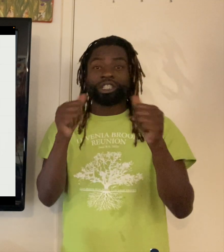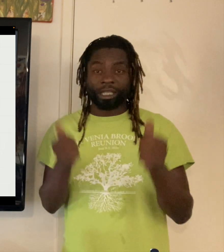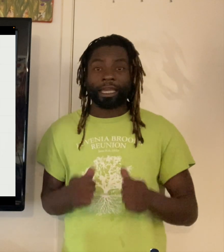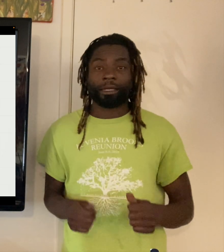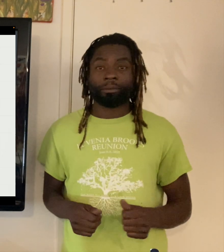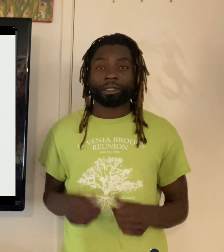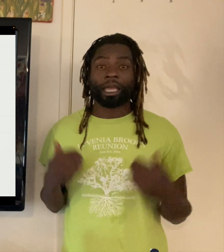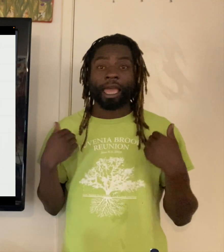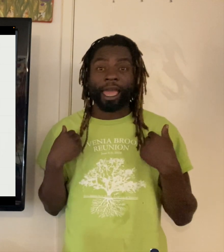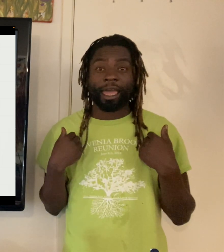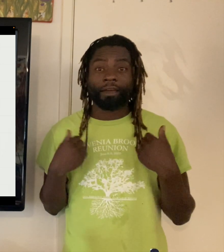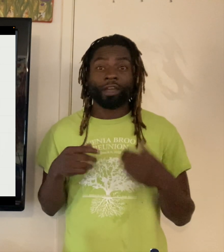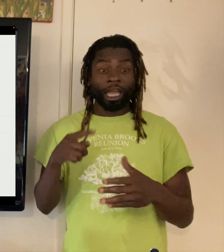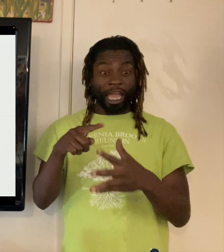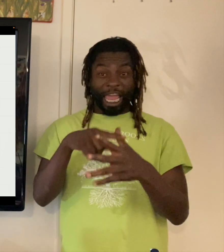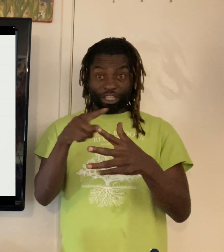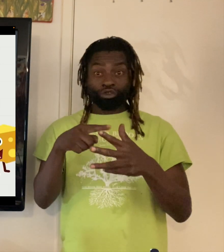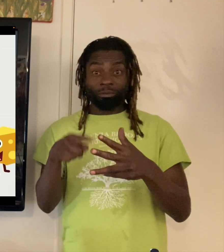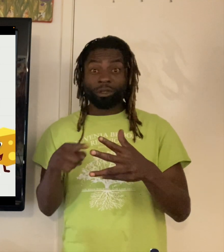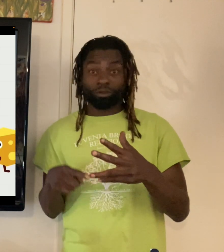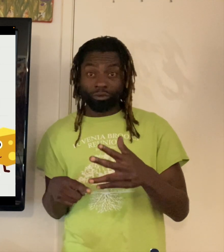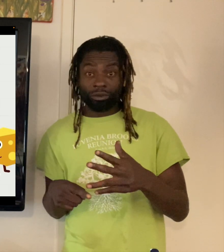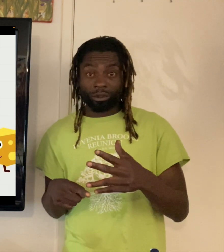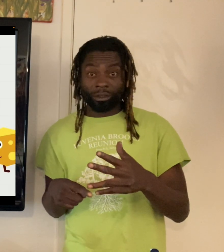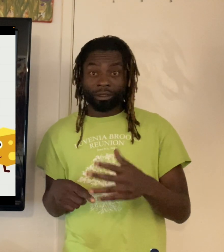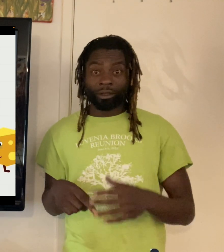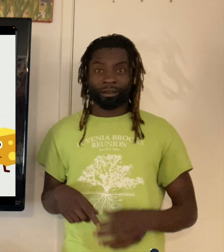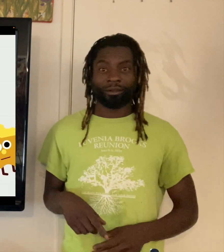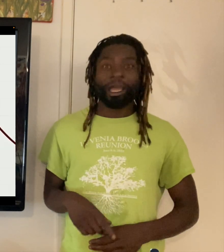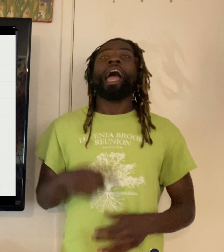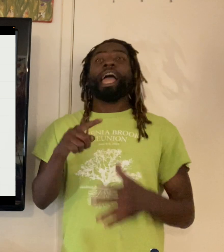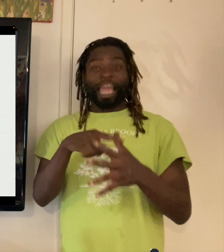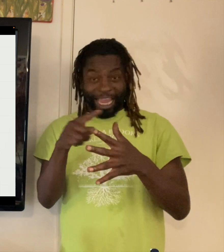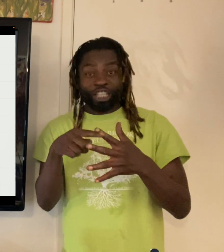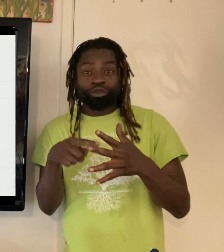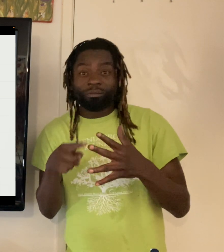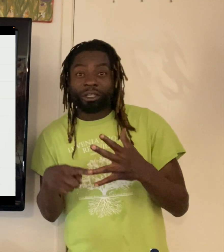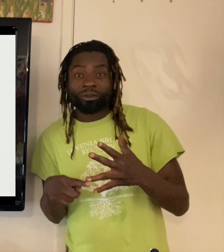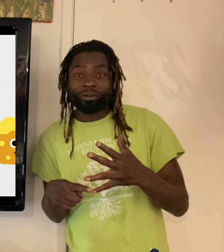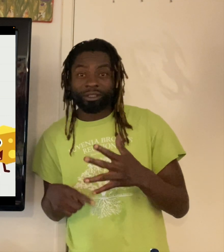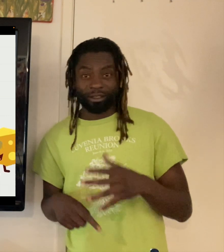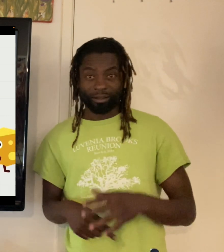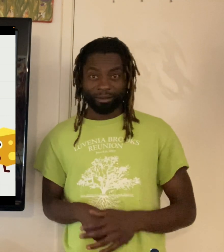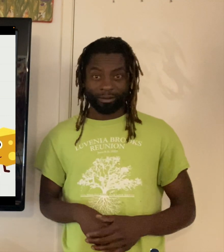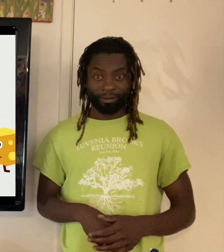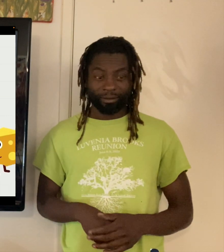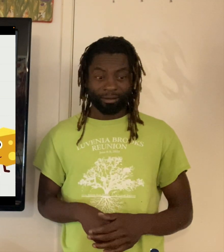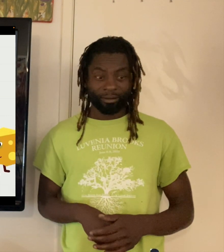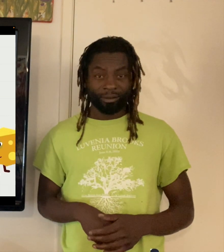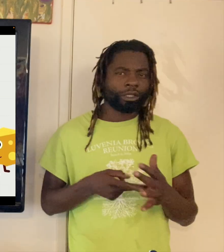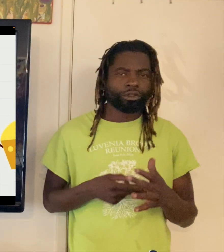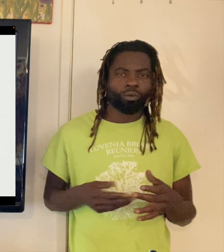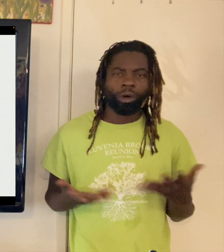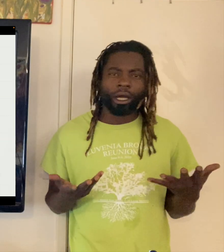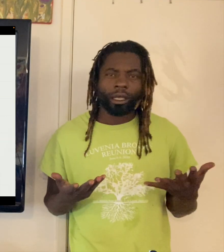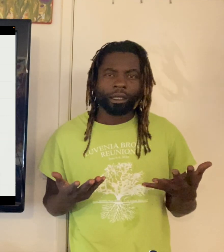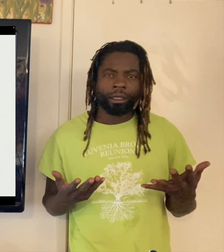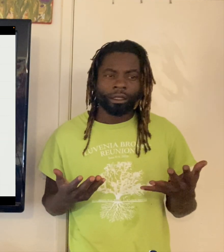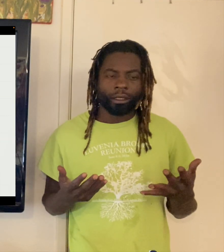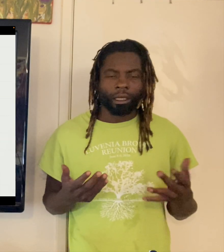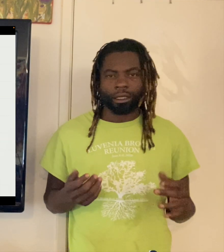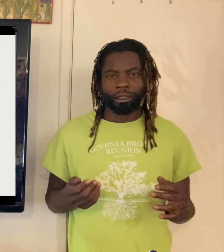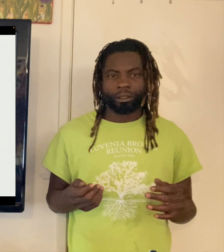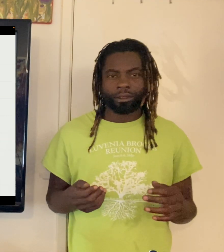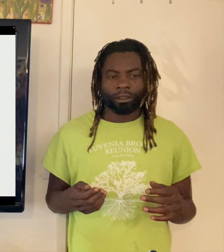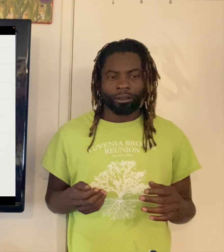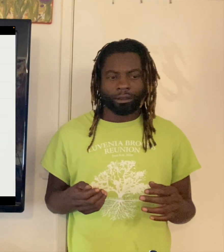something we call attributes. Attributes. That's right, attributes. Attributes. An attribute